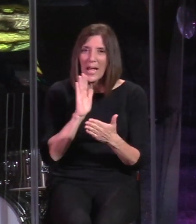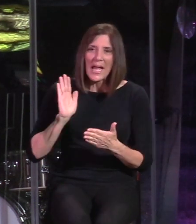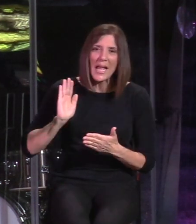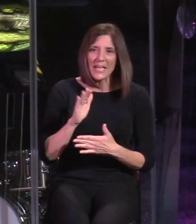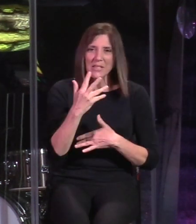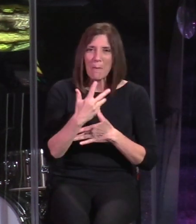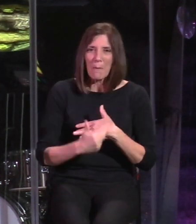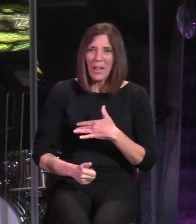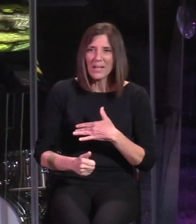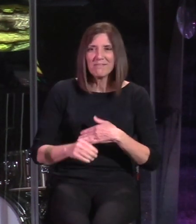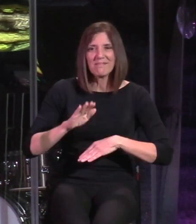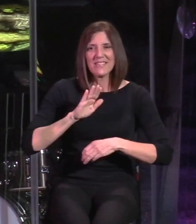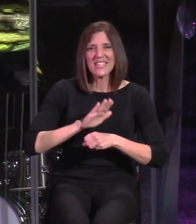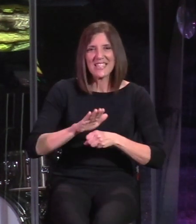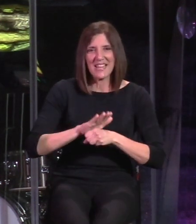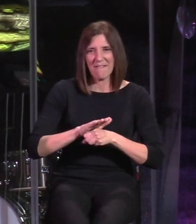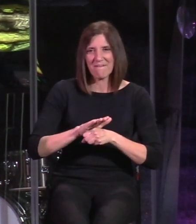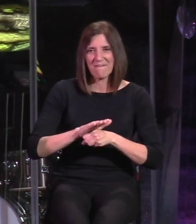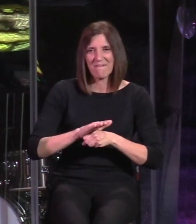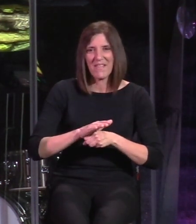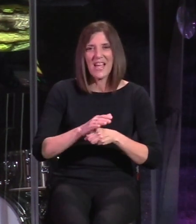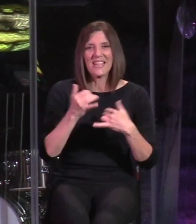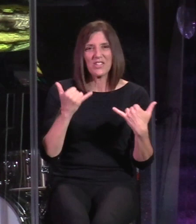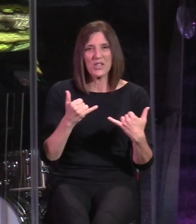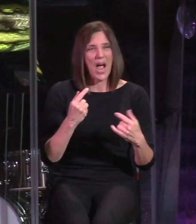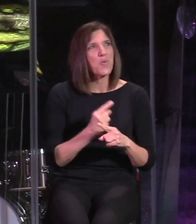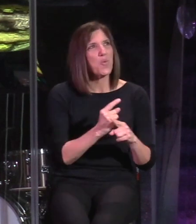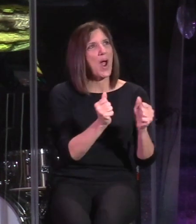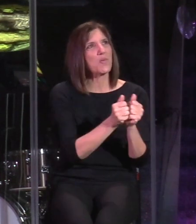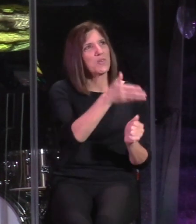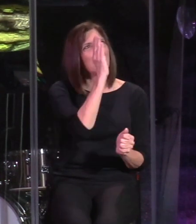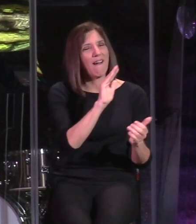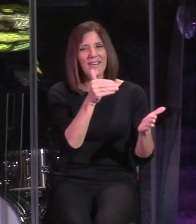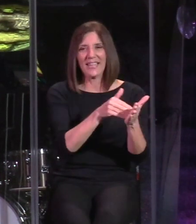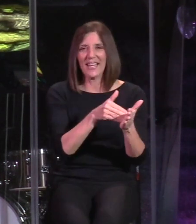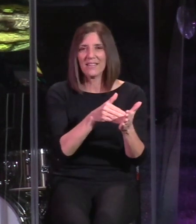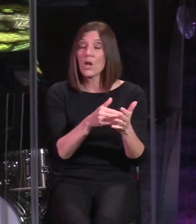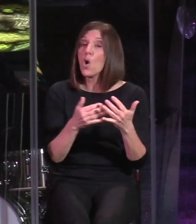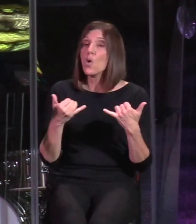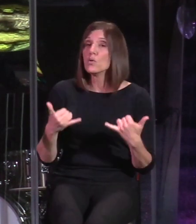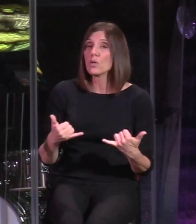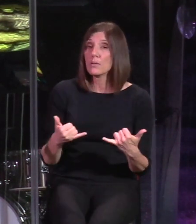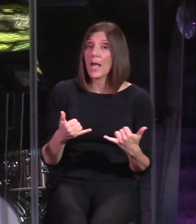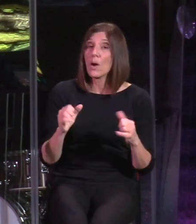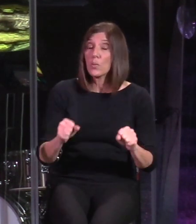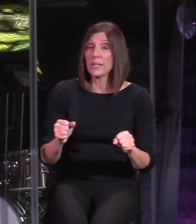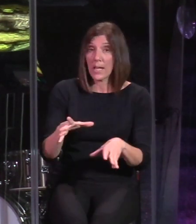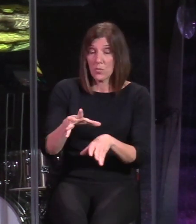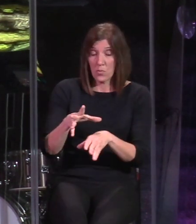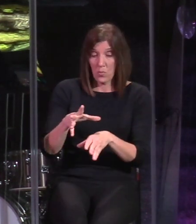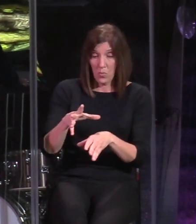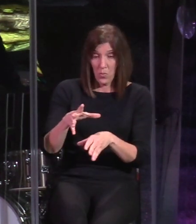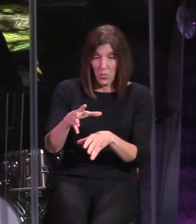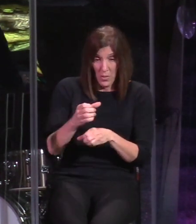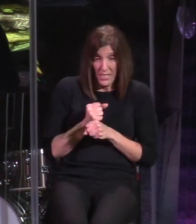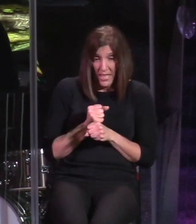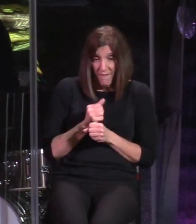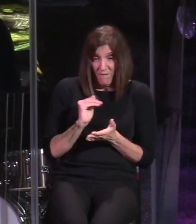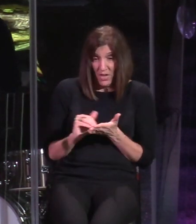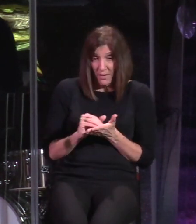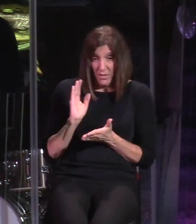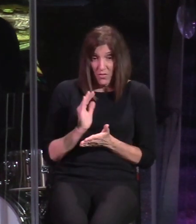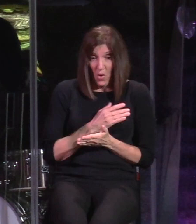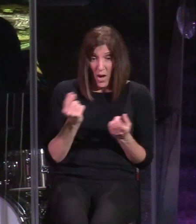right with God again. And sinful human beings have an opportunity now to receive forgiveness for our sins and